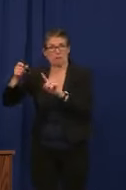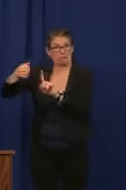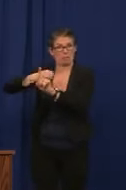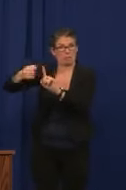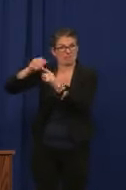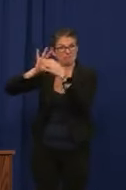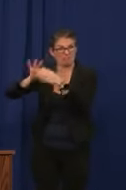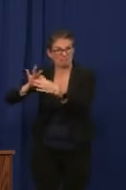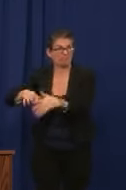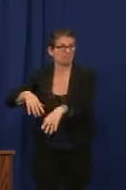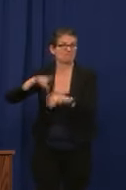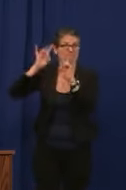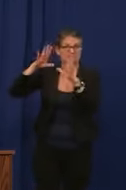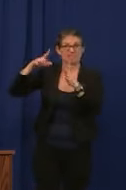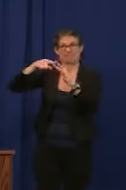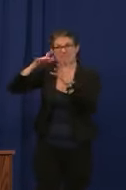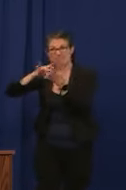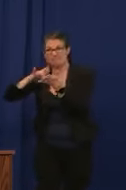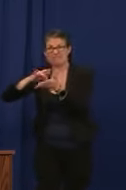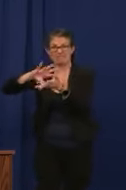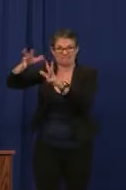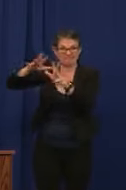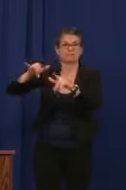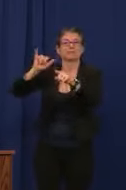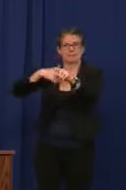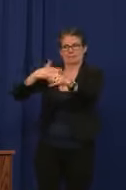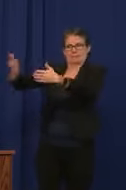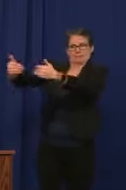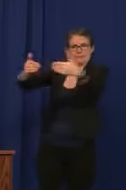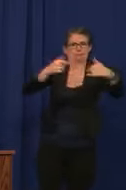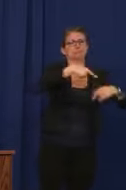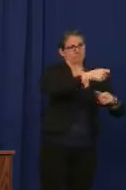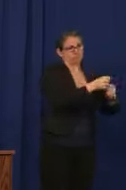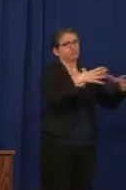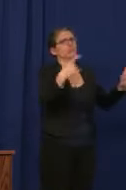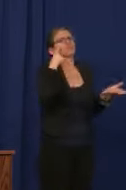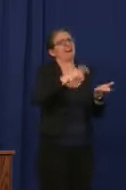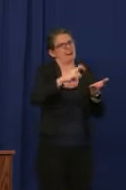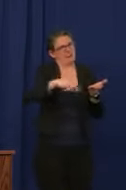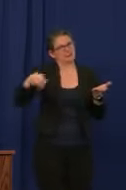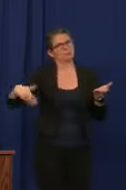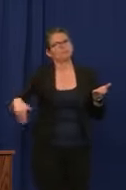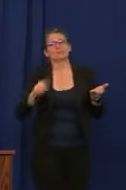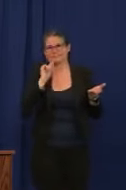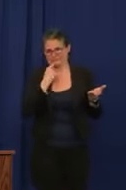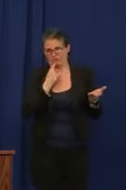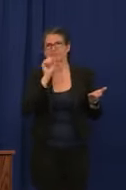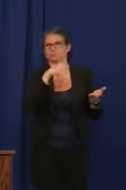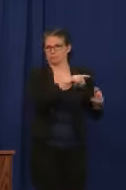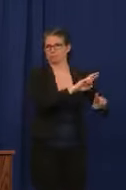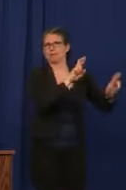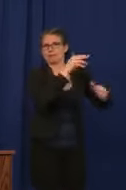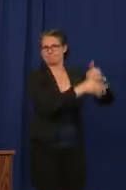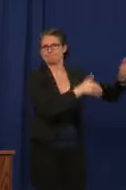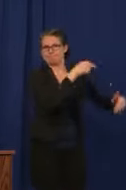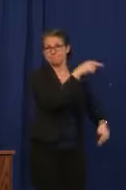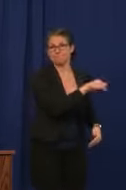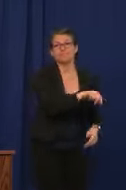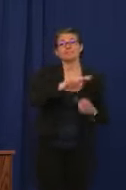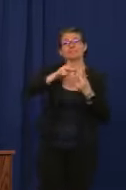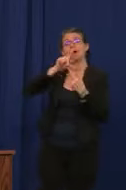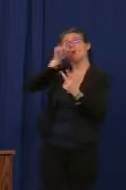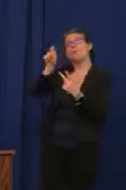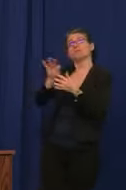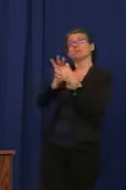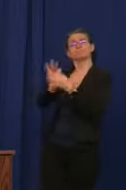minds, how to keep people safe. When it comes to your question about tenants' rights, I can't give you legal advice